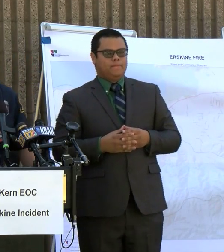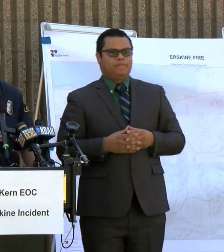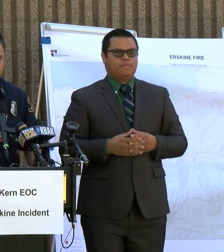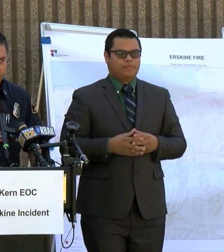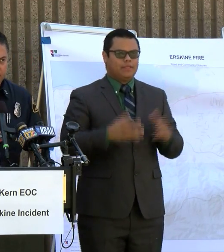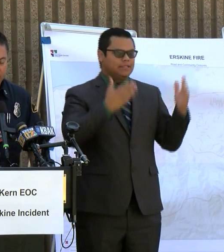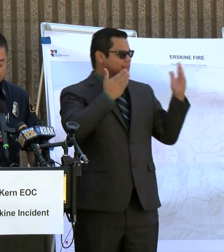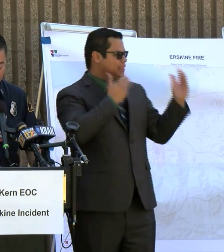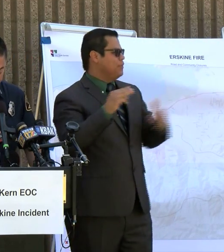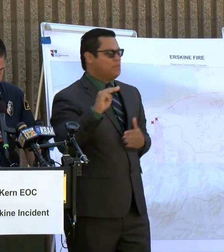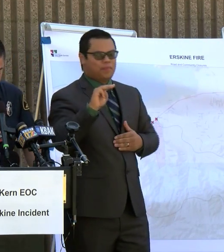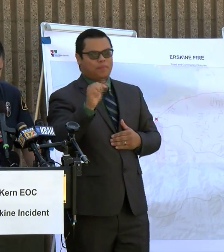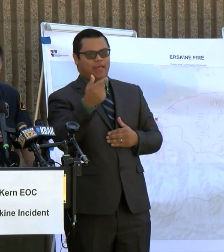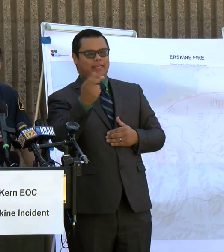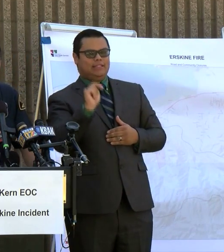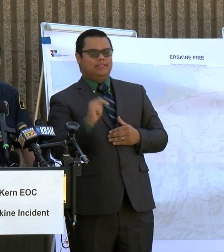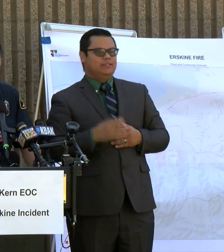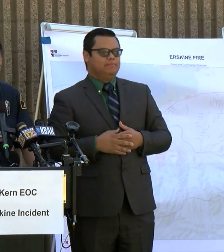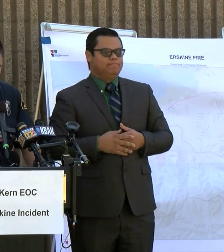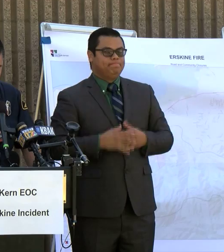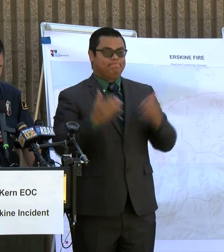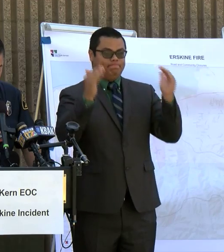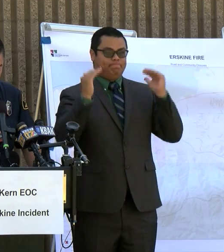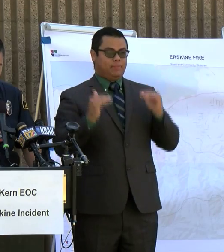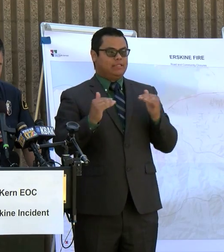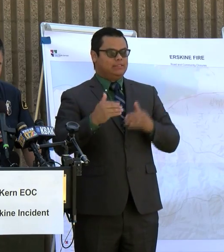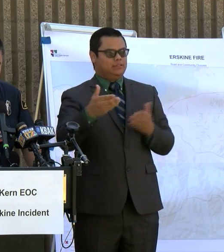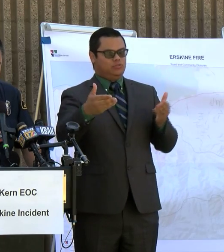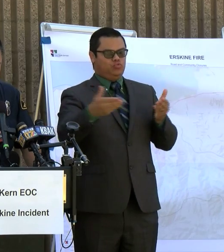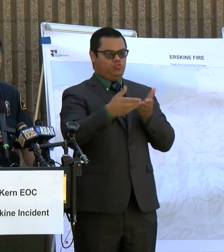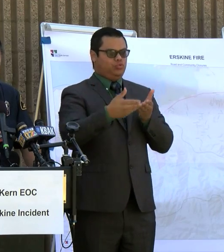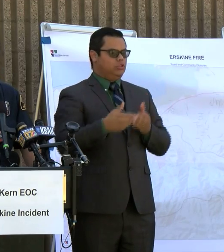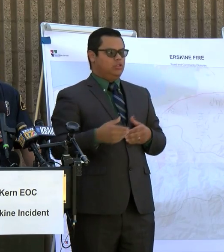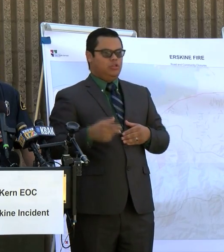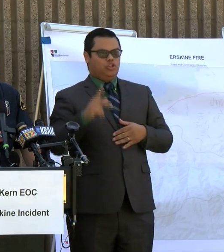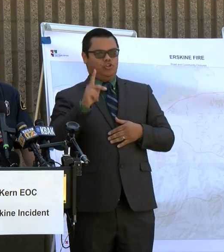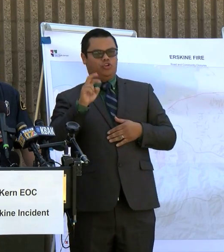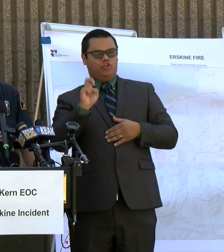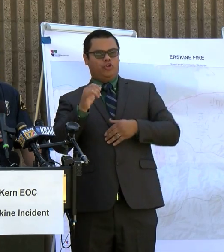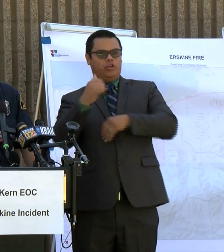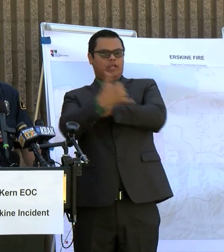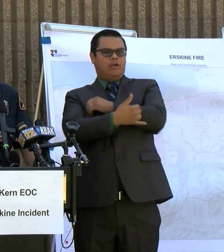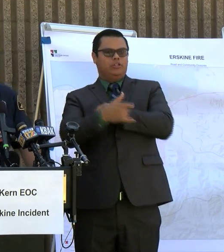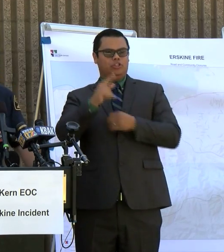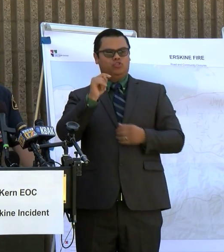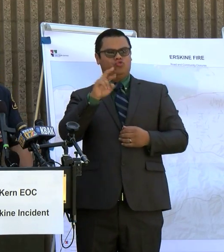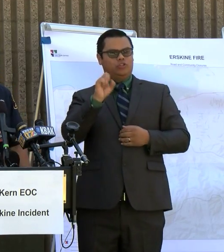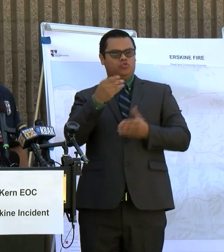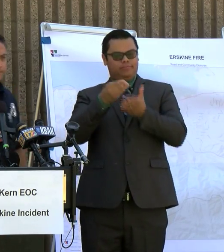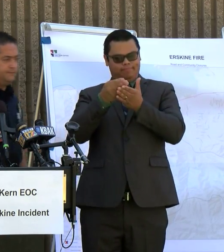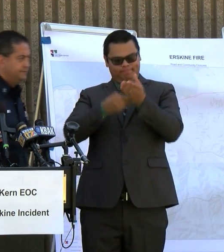Thank you, Megan. Next up, I'd like to introduce Kern County Treasurer Jordan Kaufman.